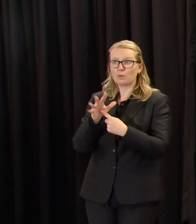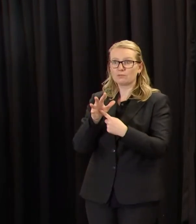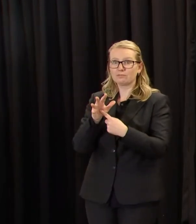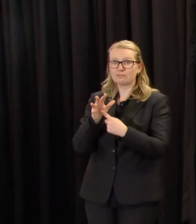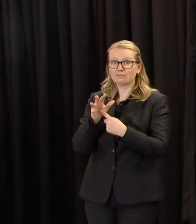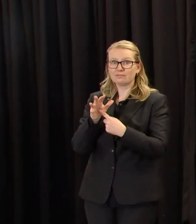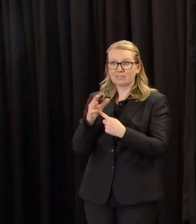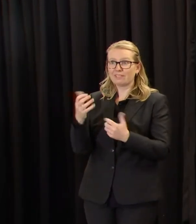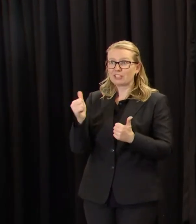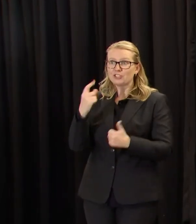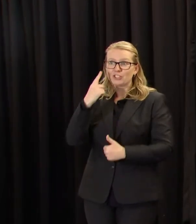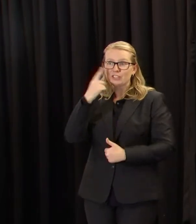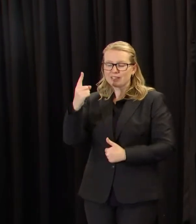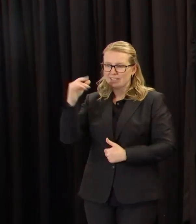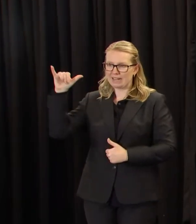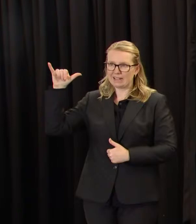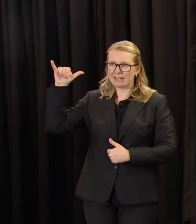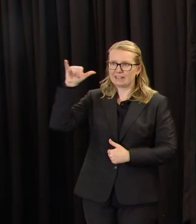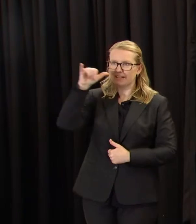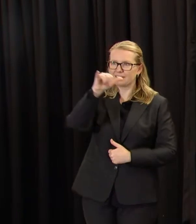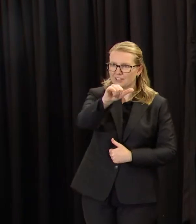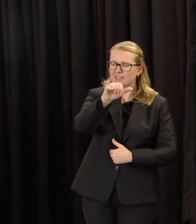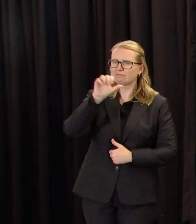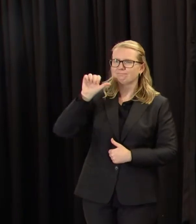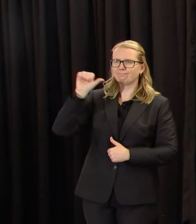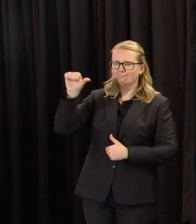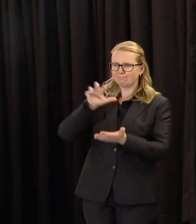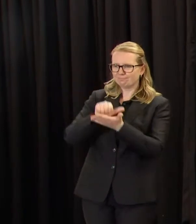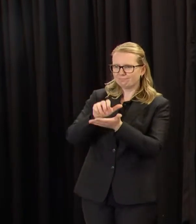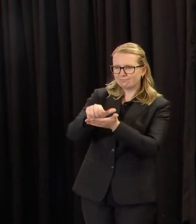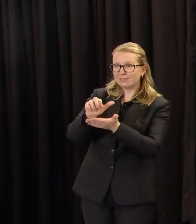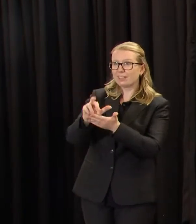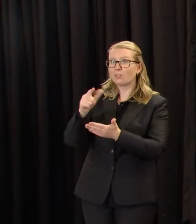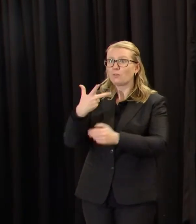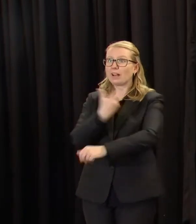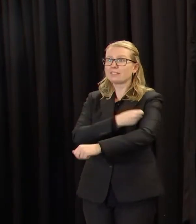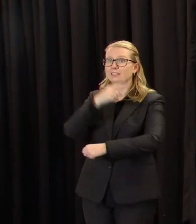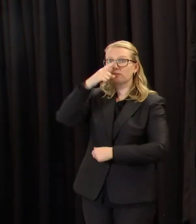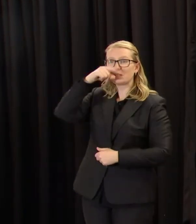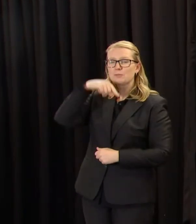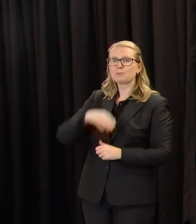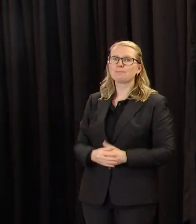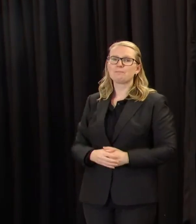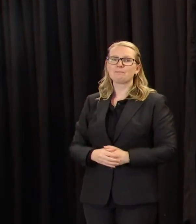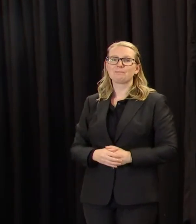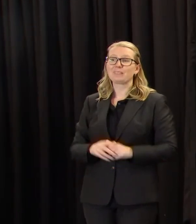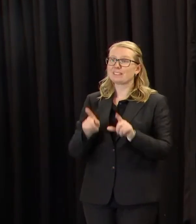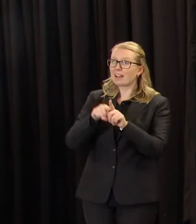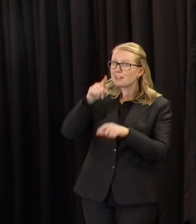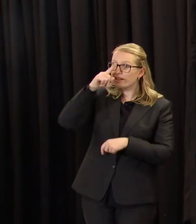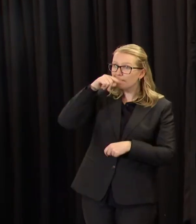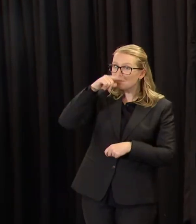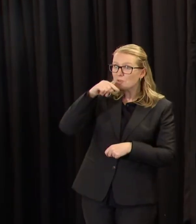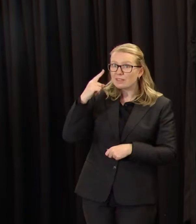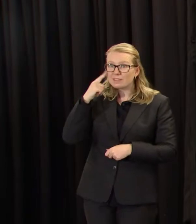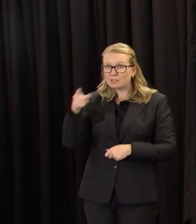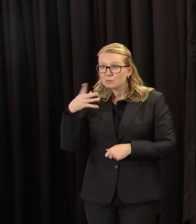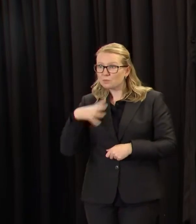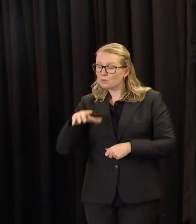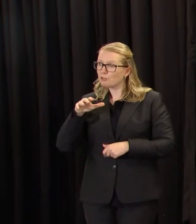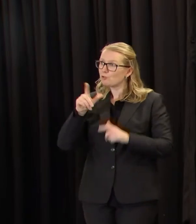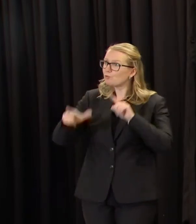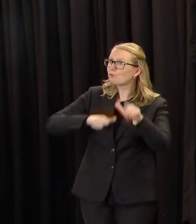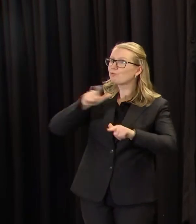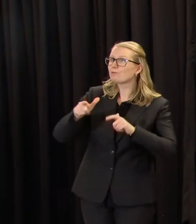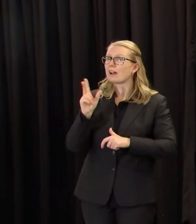other airlines in terms of flights. The other thing too is, like, anyone who thinks they're going to be travelling around the world without having been vaccinated, like, your